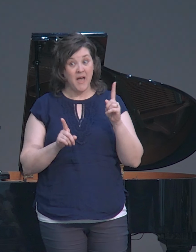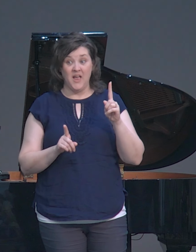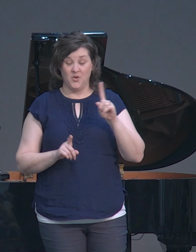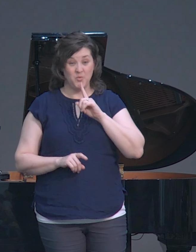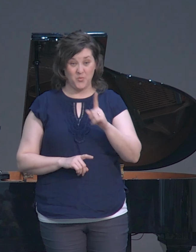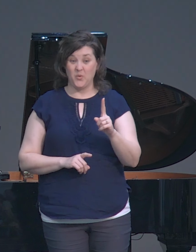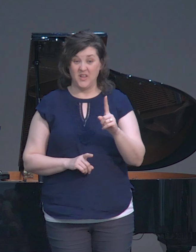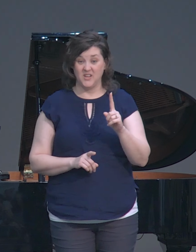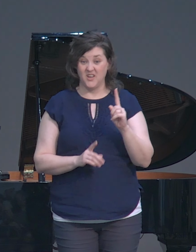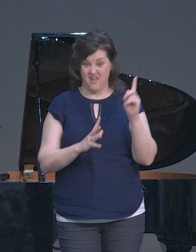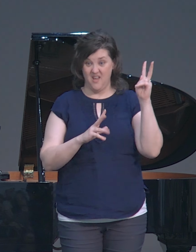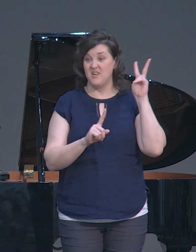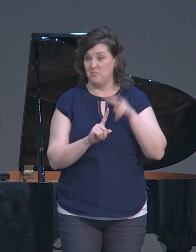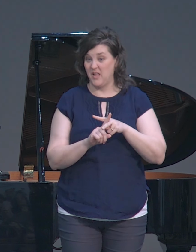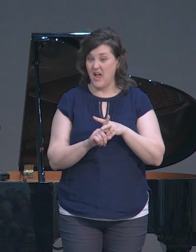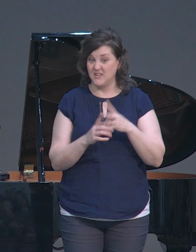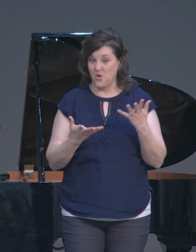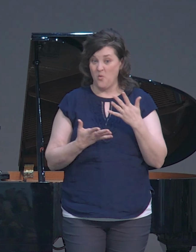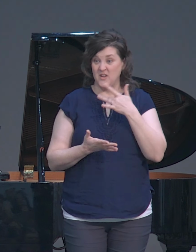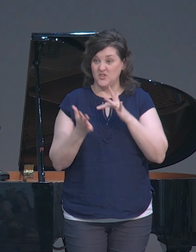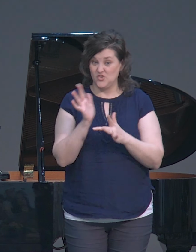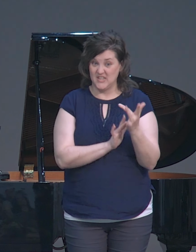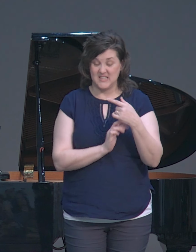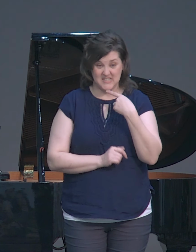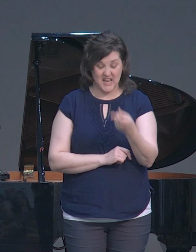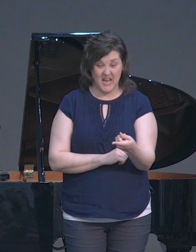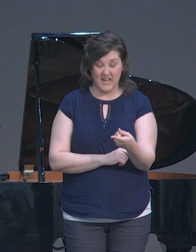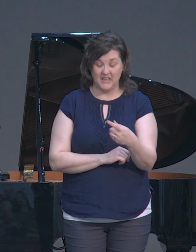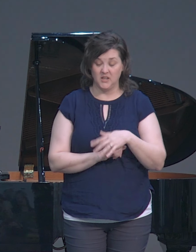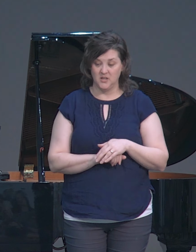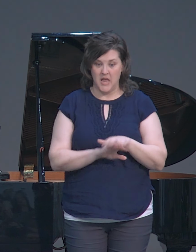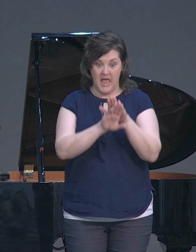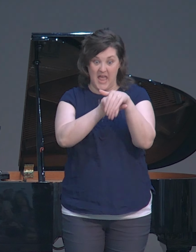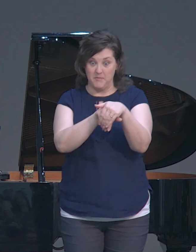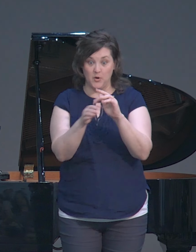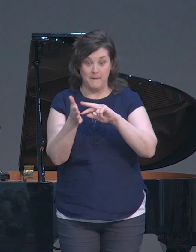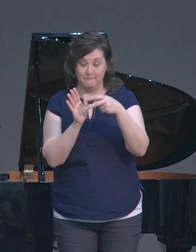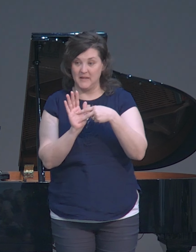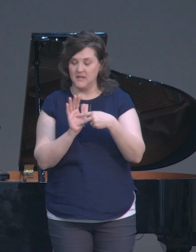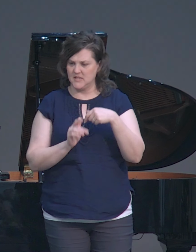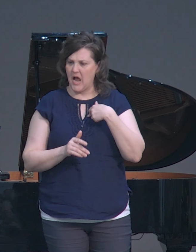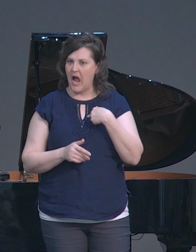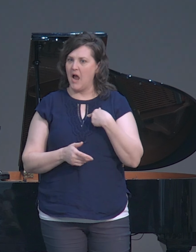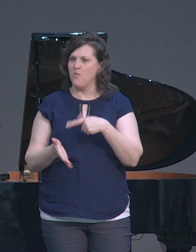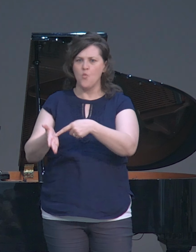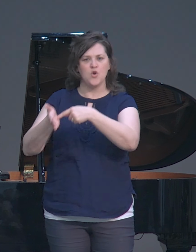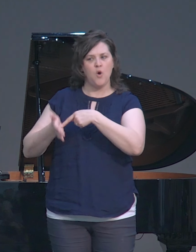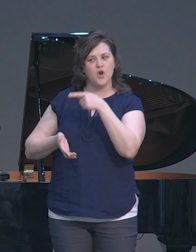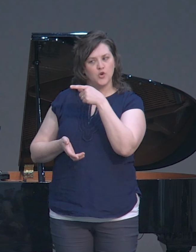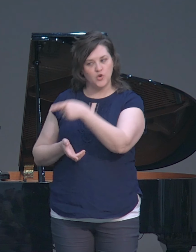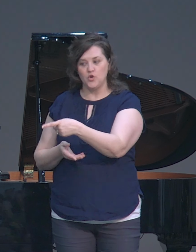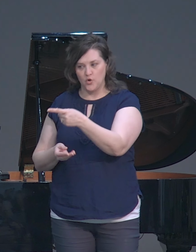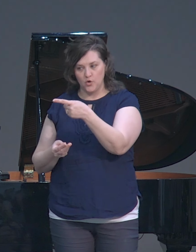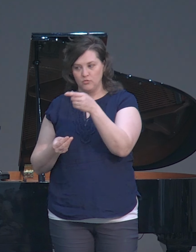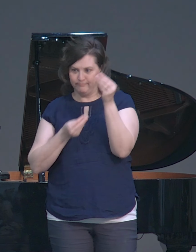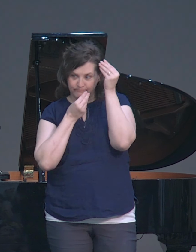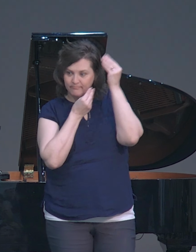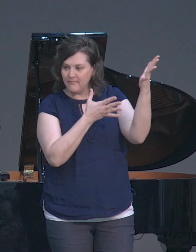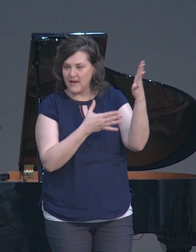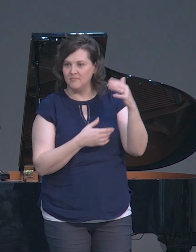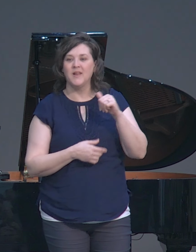be the kind of hypocrite Jesus is addressing is to hold someone else to a standard that you're not seeking